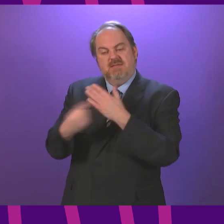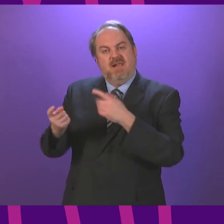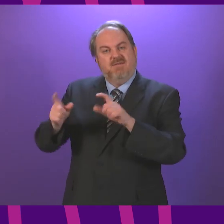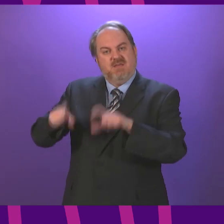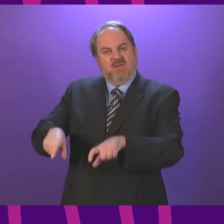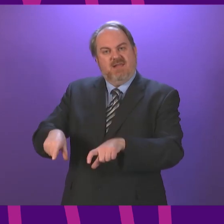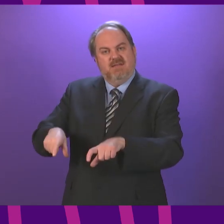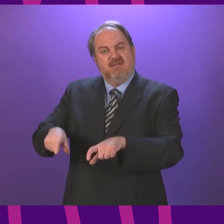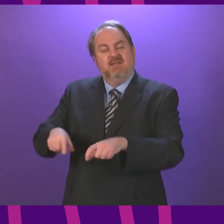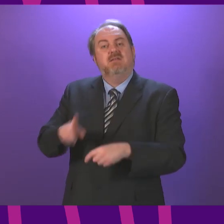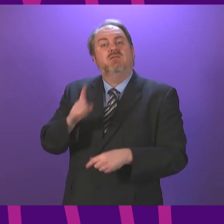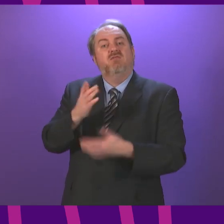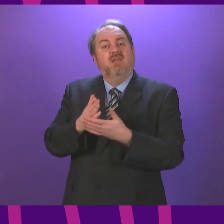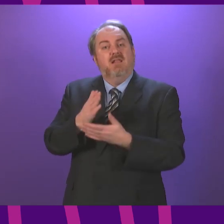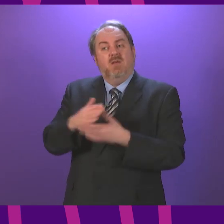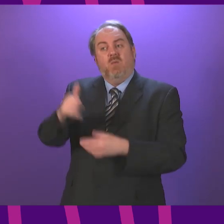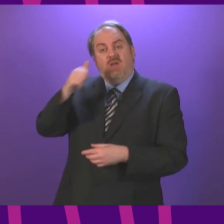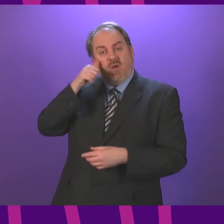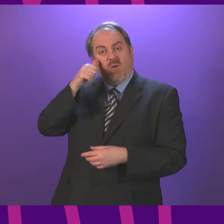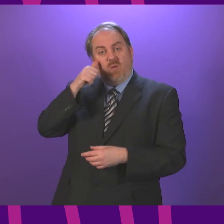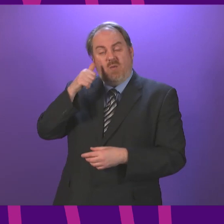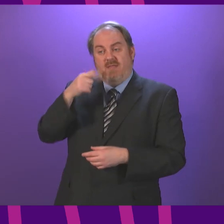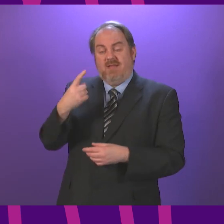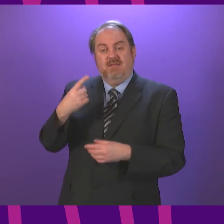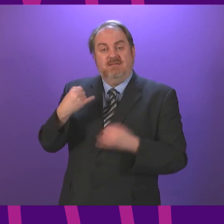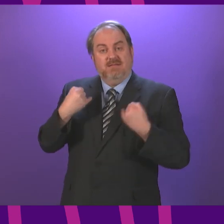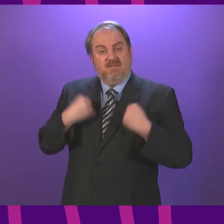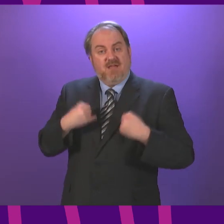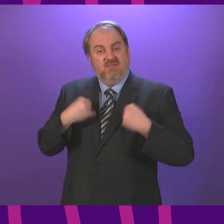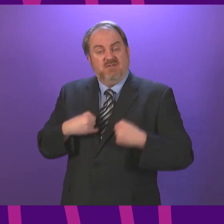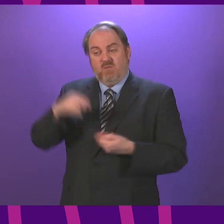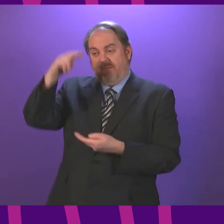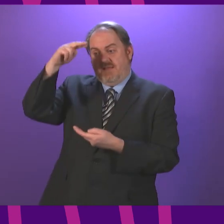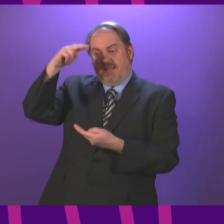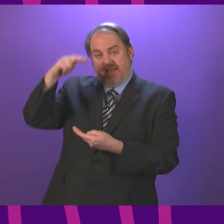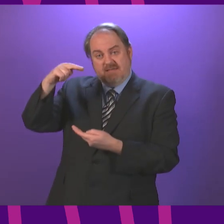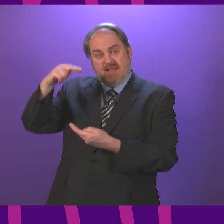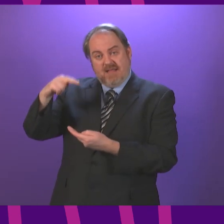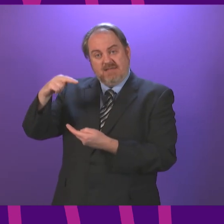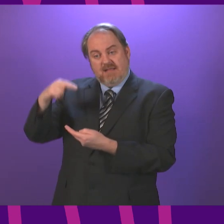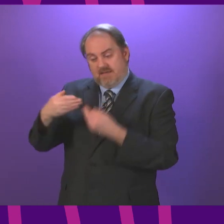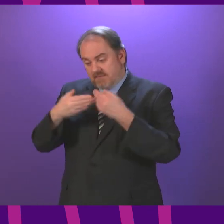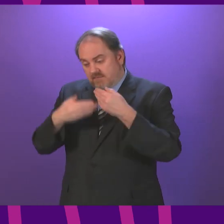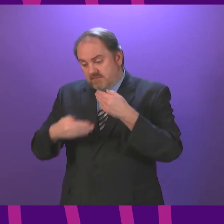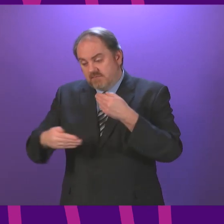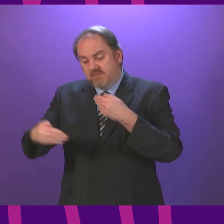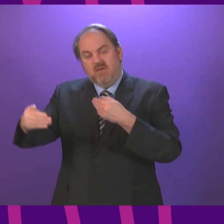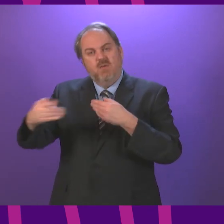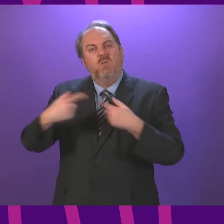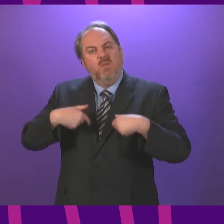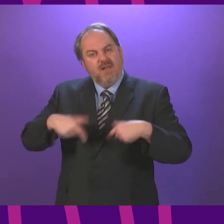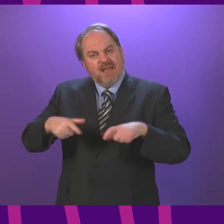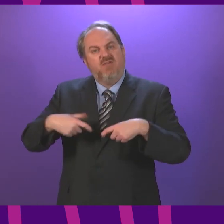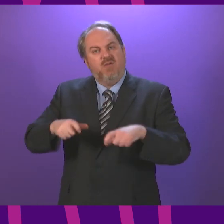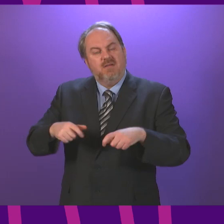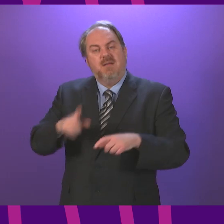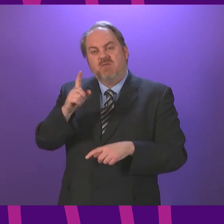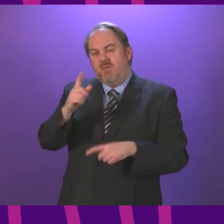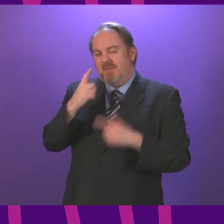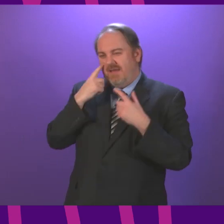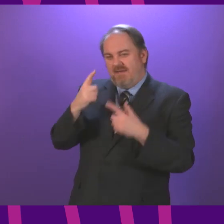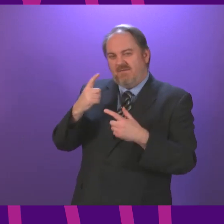this next phase, as hopefully cases fall and we can start to come out of lockdown, vaccination will continue to do its job. Importation and